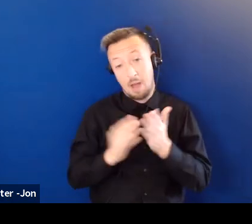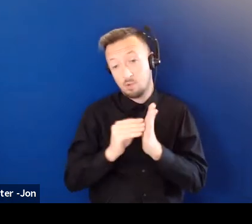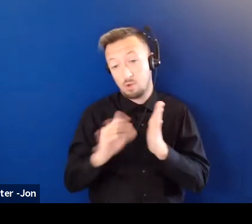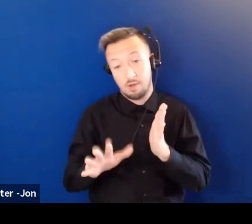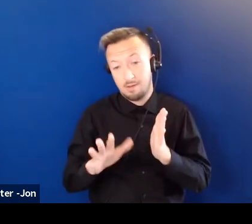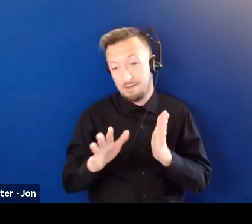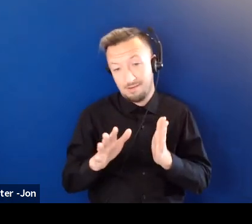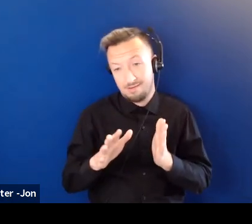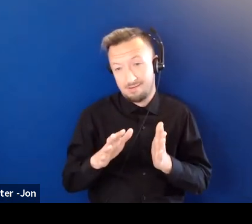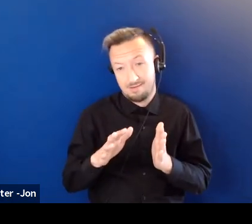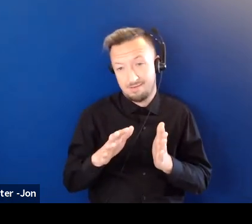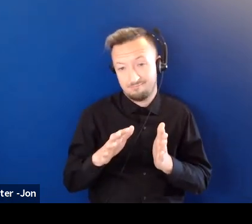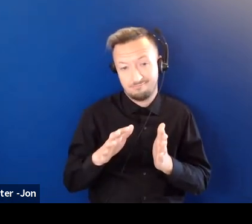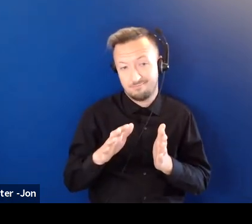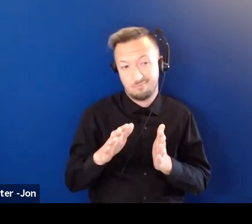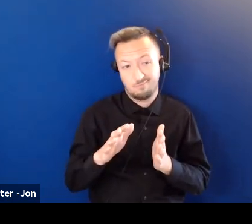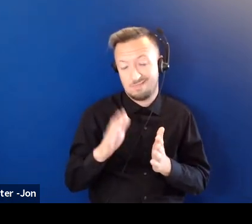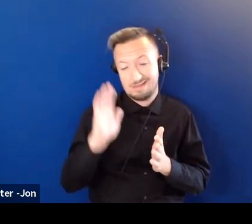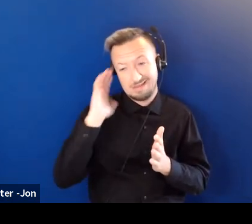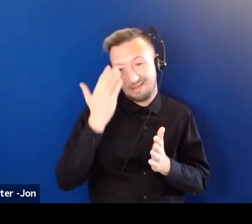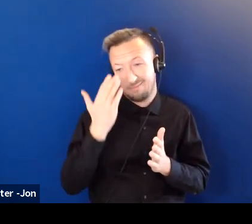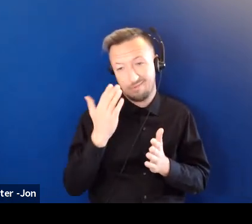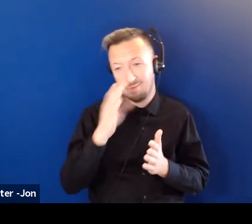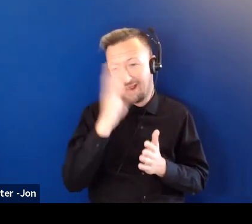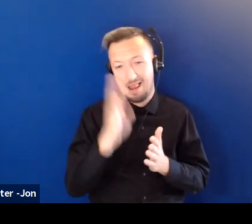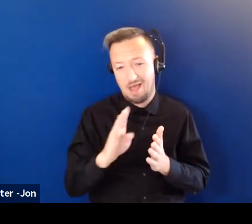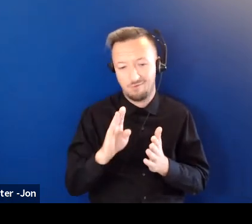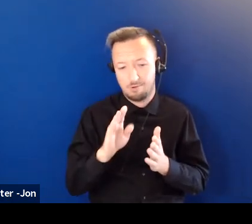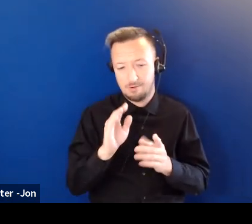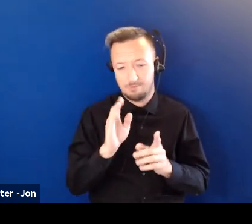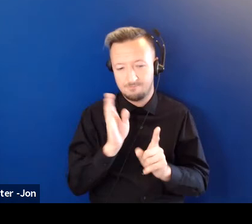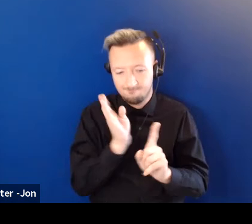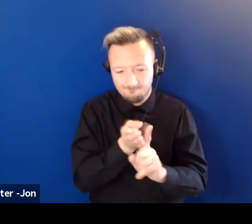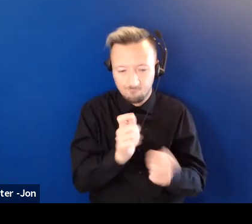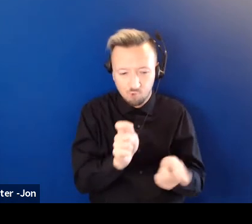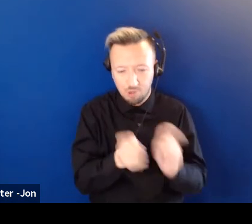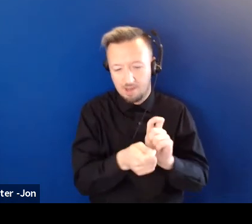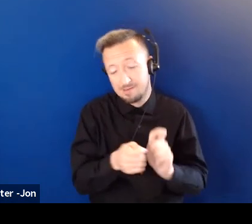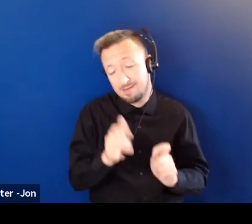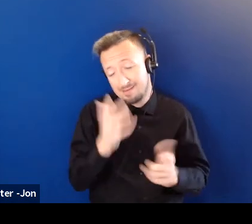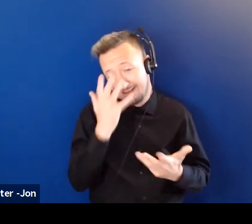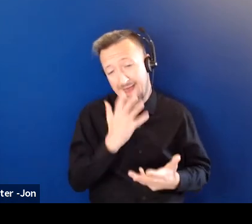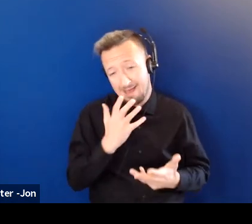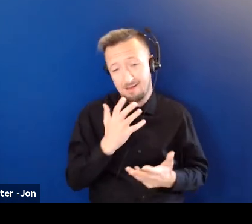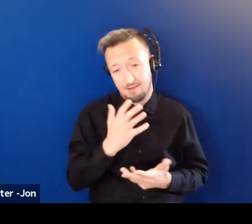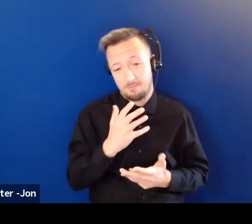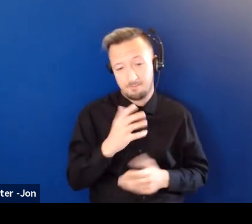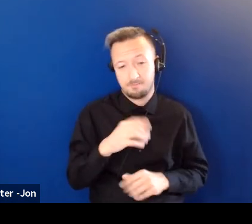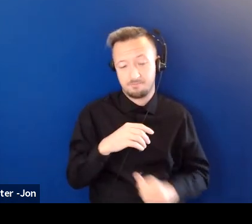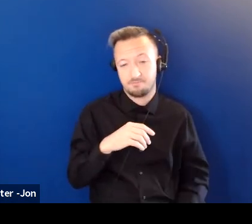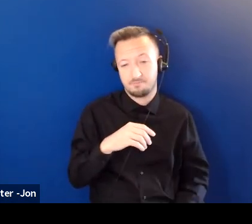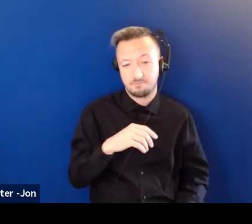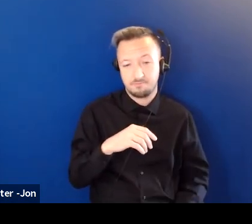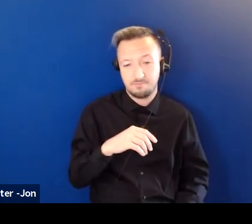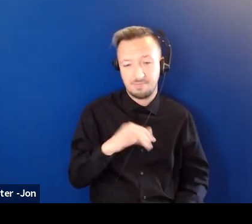turn that leaf for them, which breaks my heart. But it is certainly a challenge, and that's kind of where